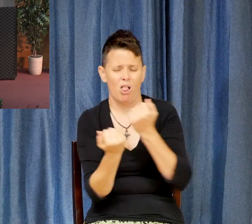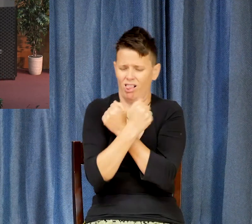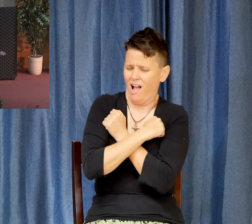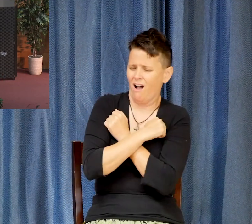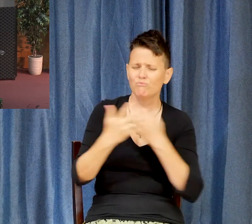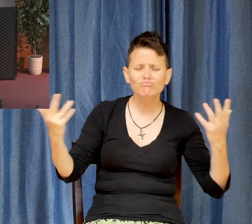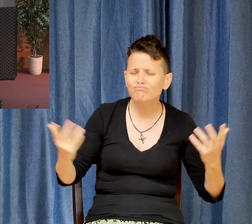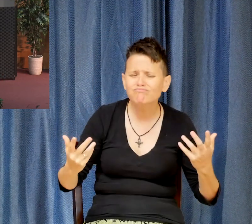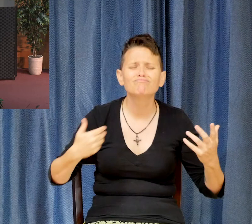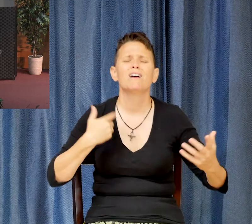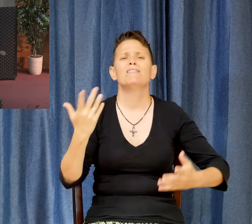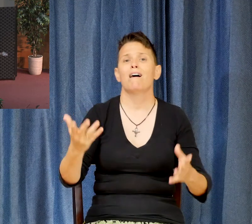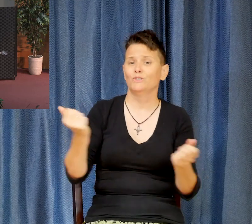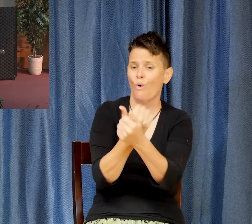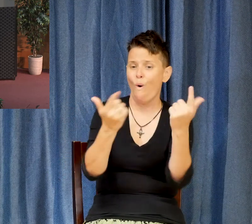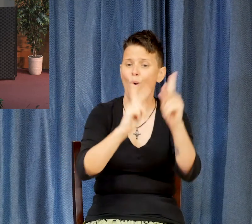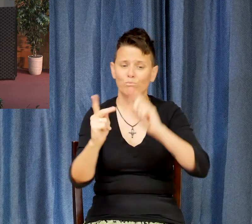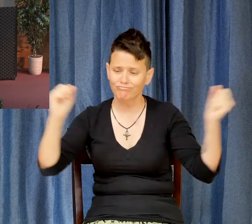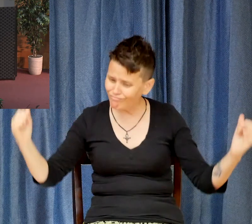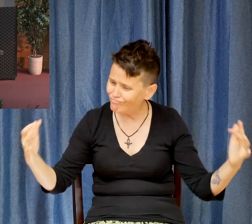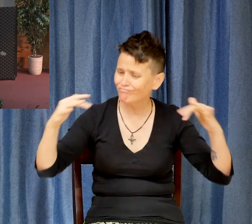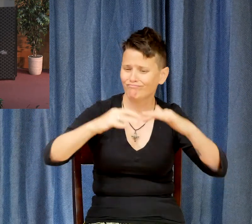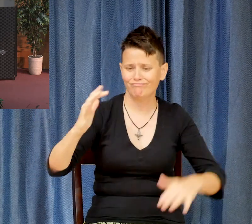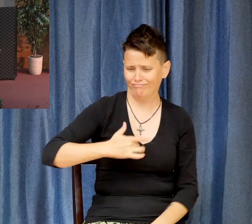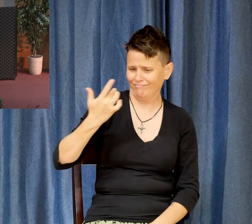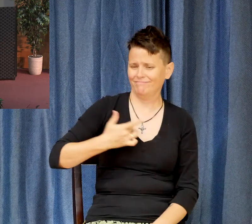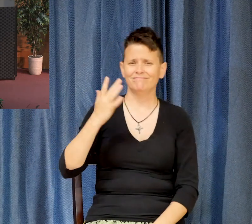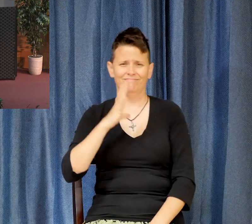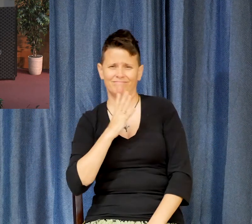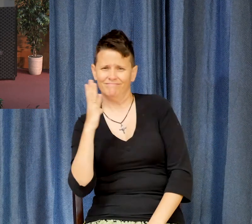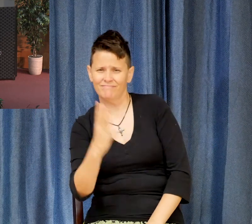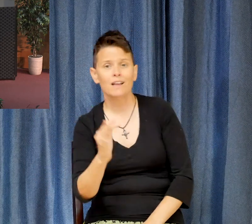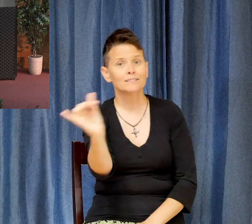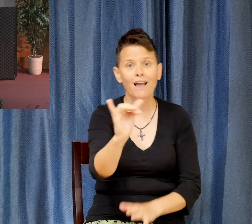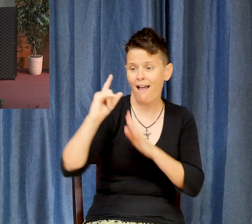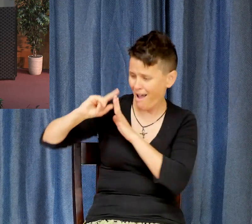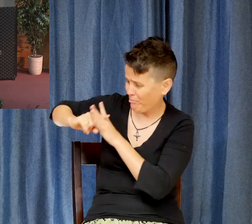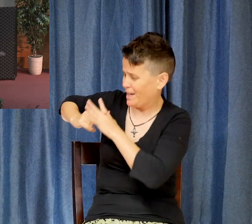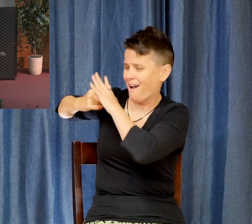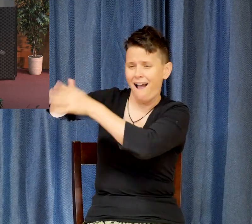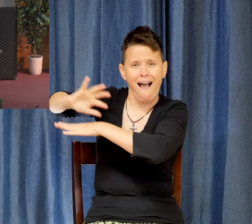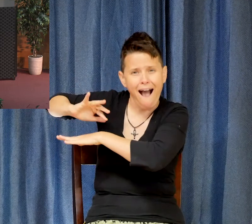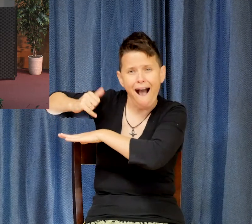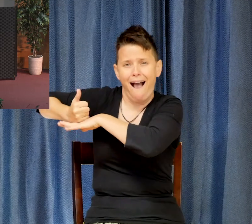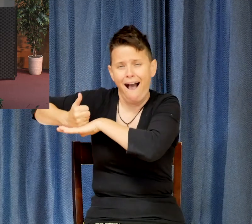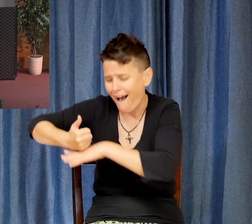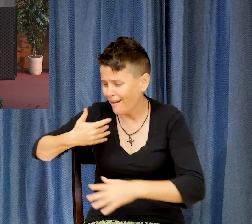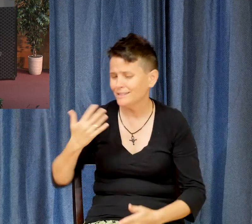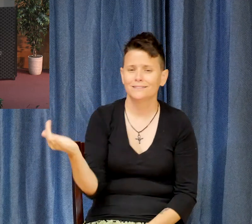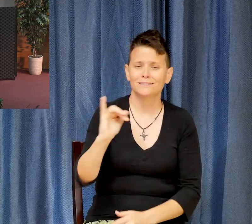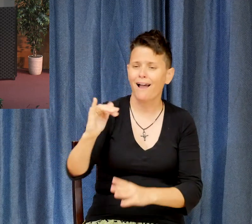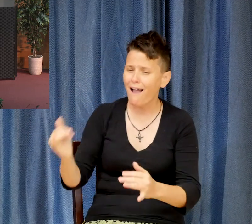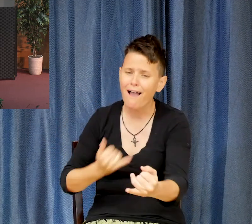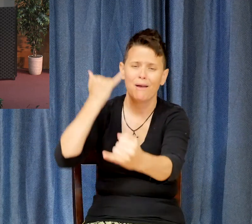Get together and feel alright, as it was in the beginning. One love. So shall it be in